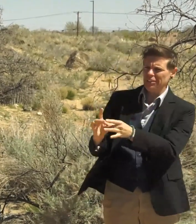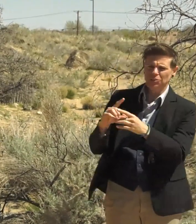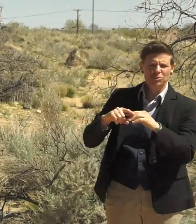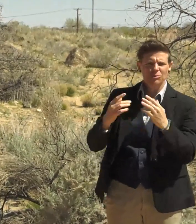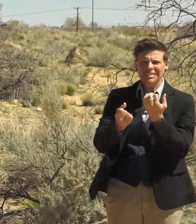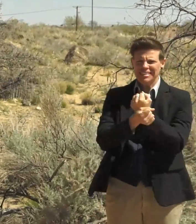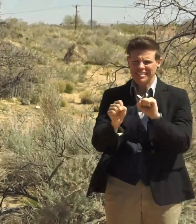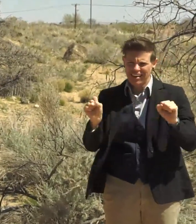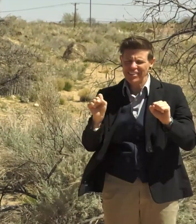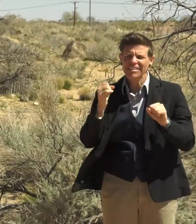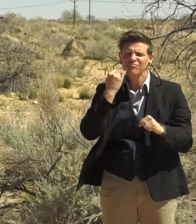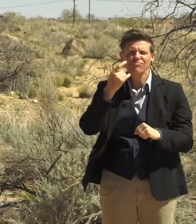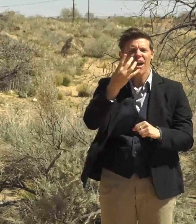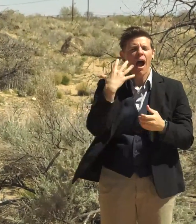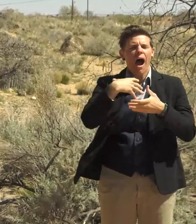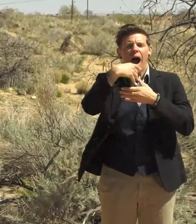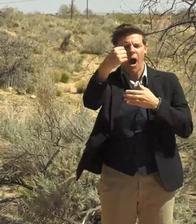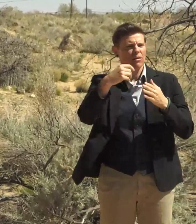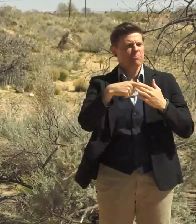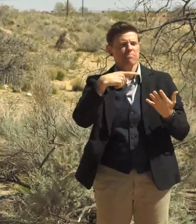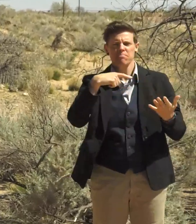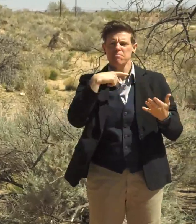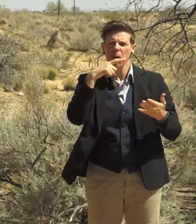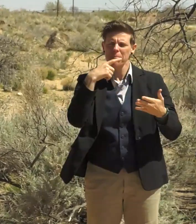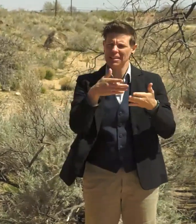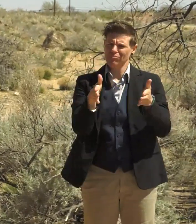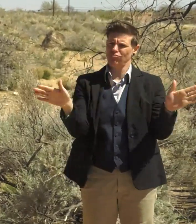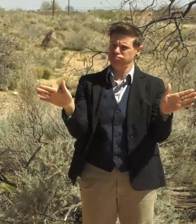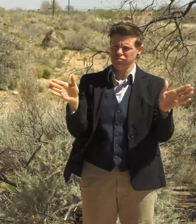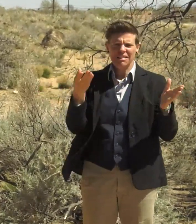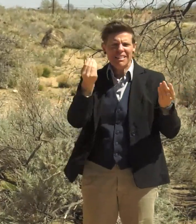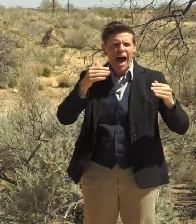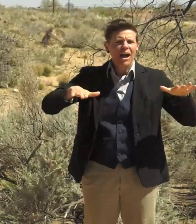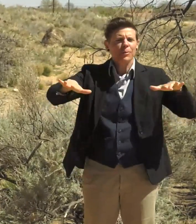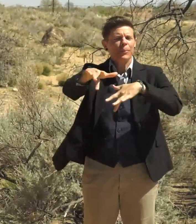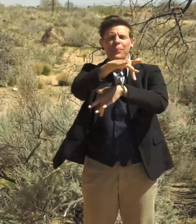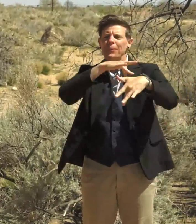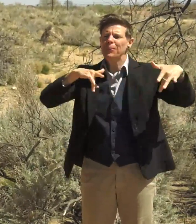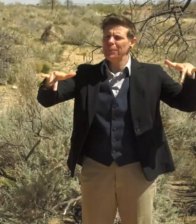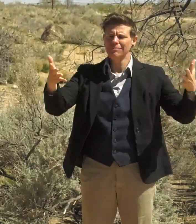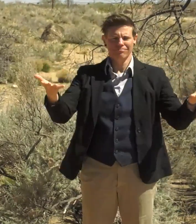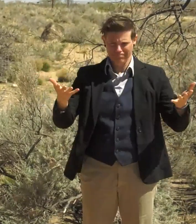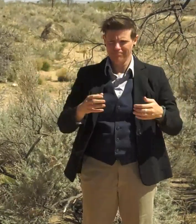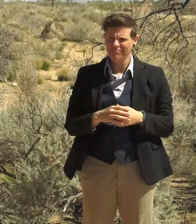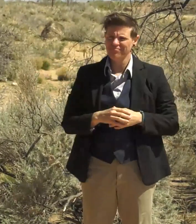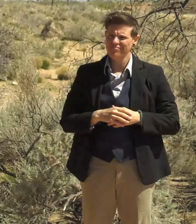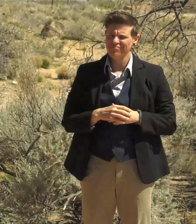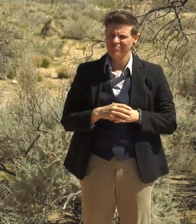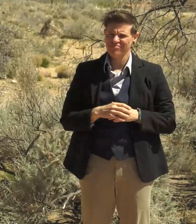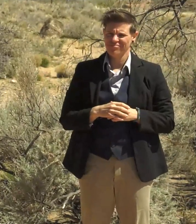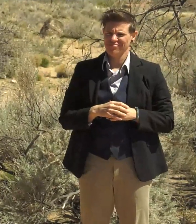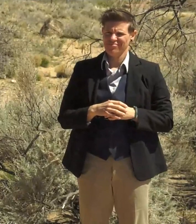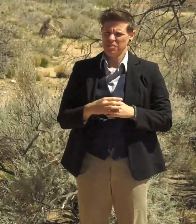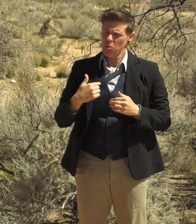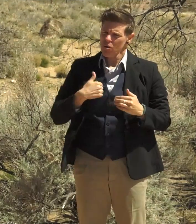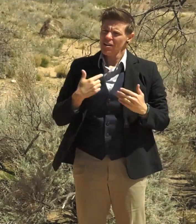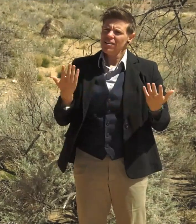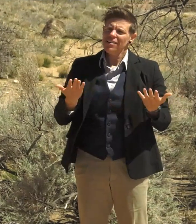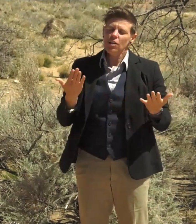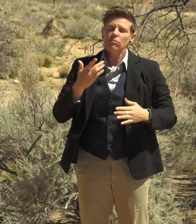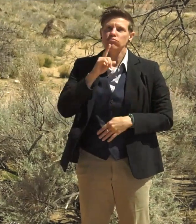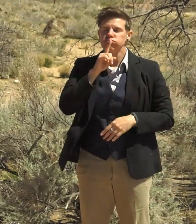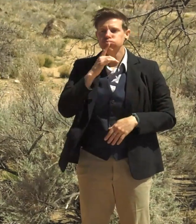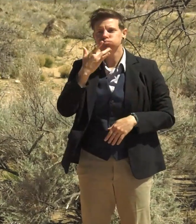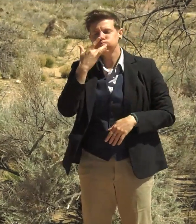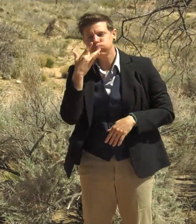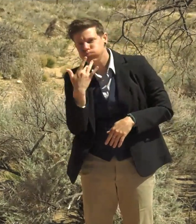open space and surrounding public lands. We are so fortunate to come from a great